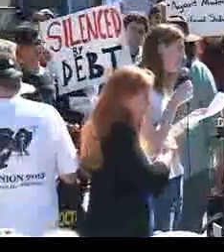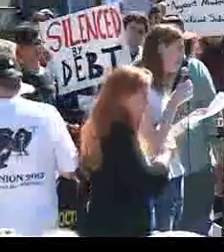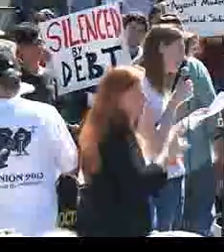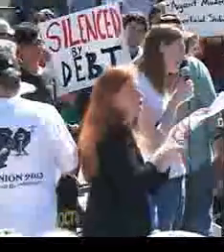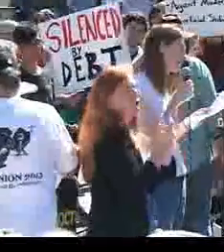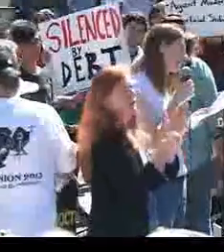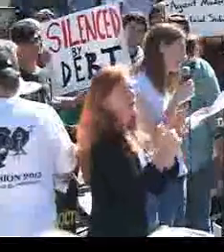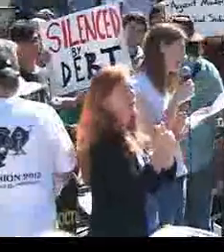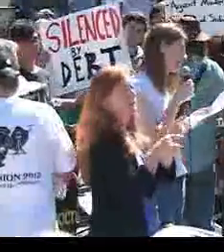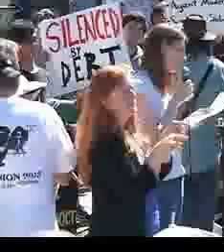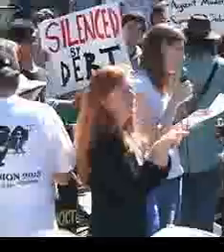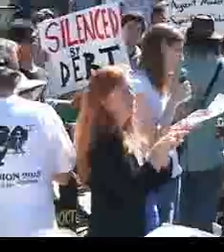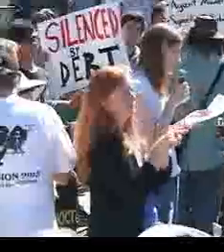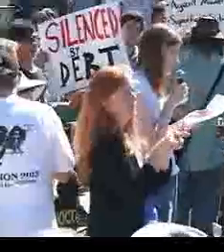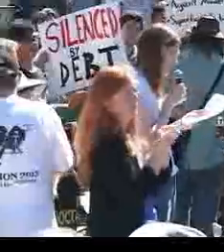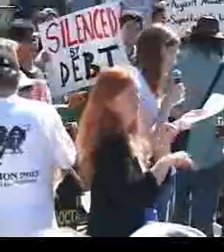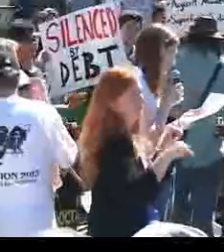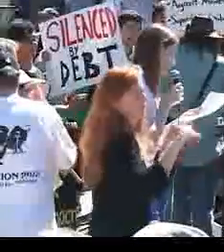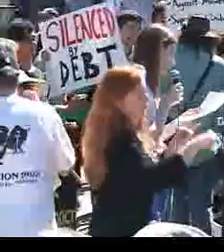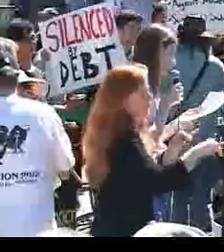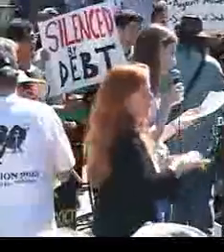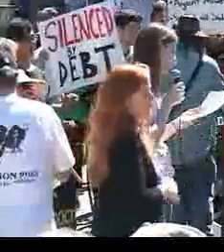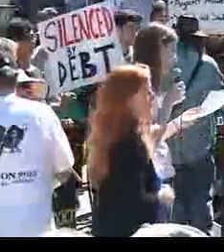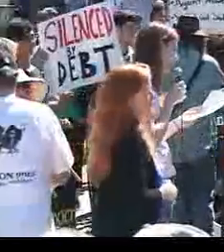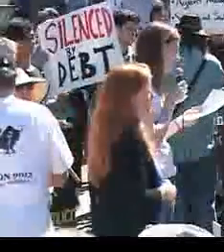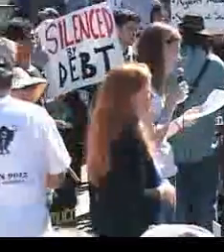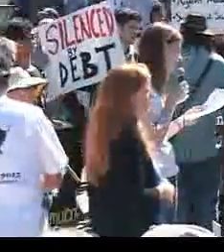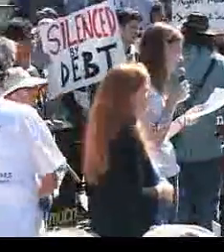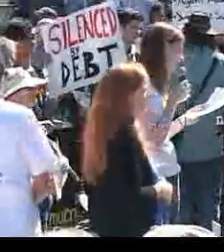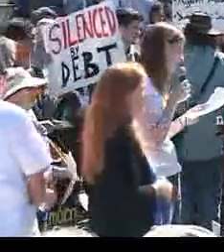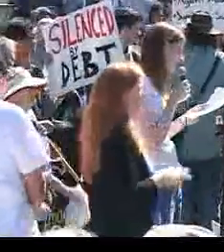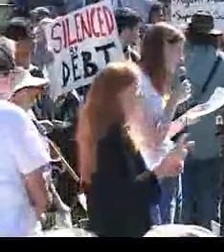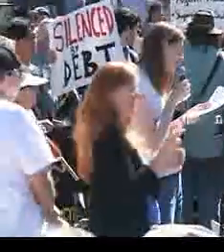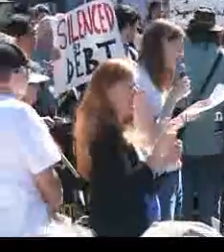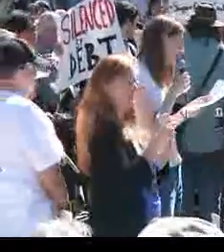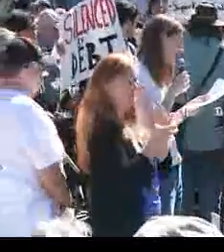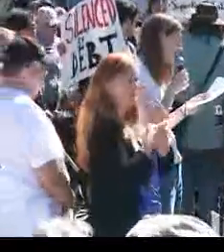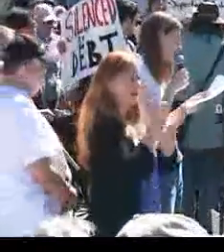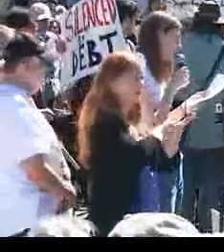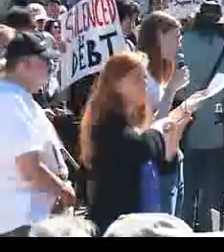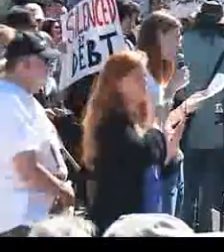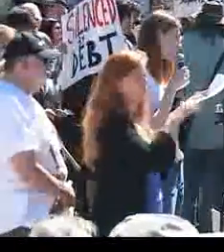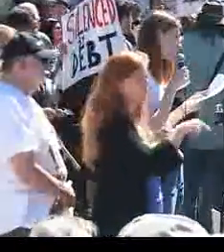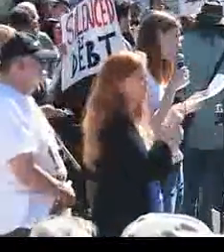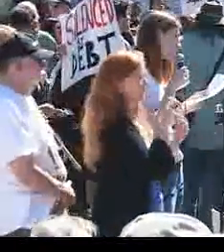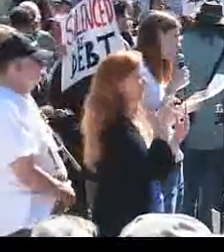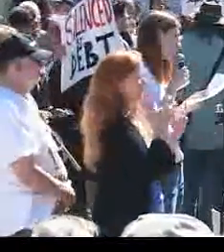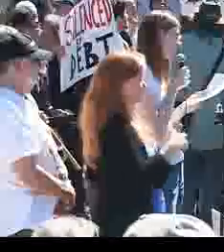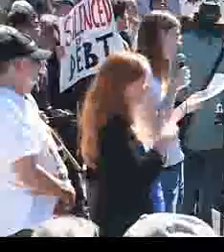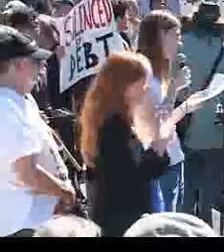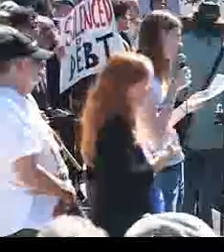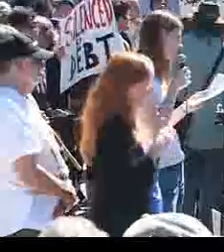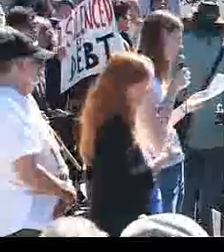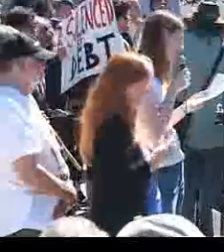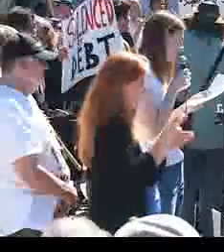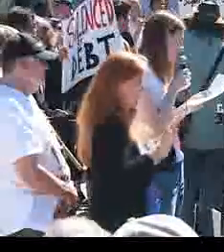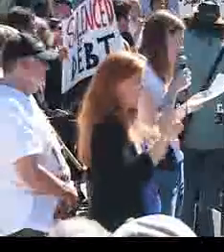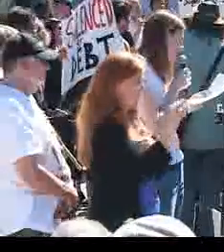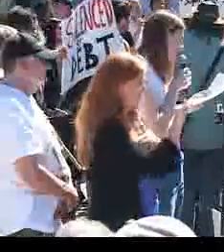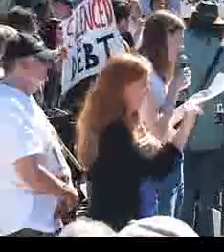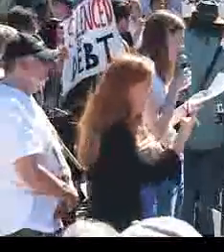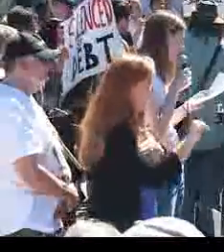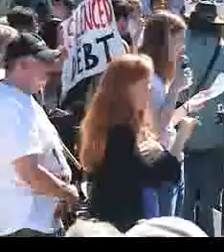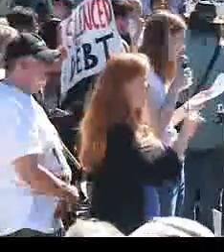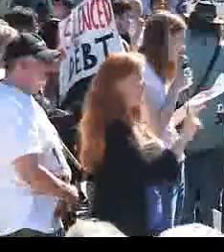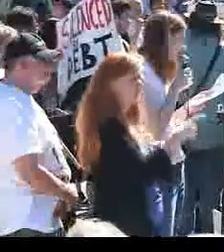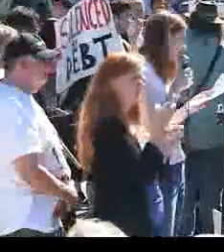can start up again the next day. The metaphor of the machine carries a difficult truth about our history,